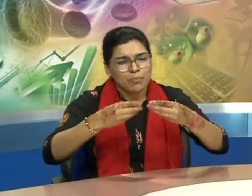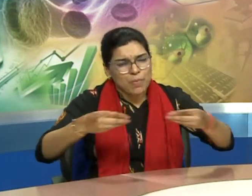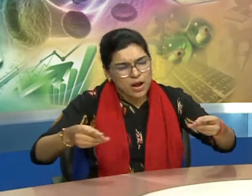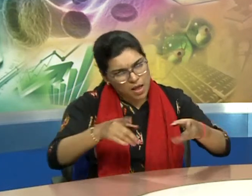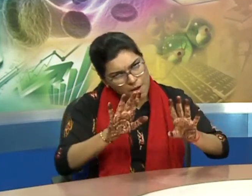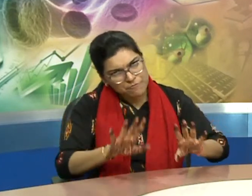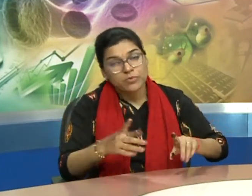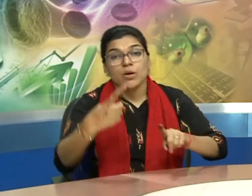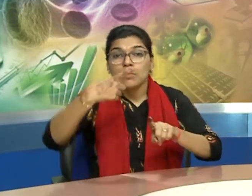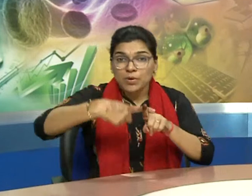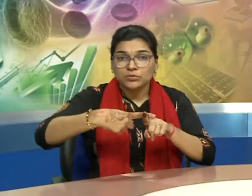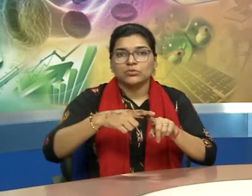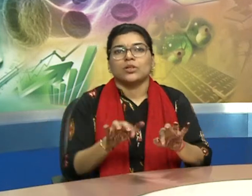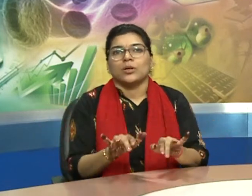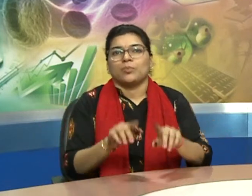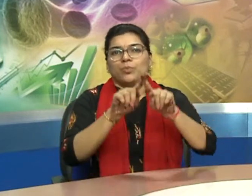and learning material.